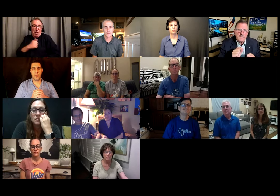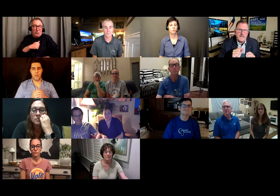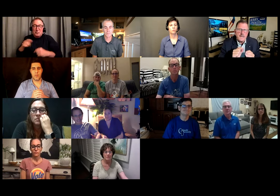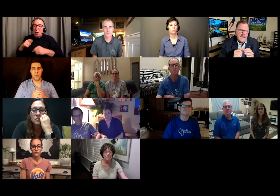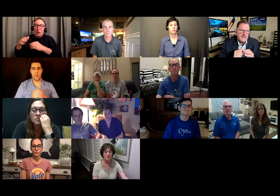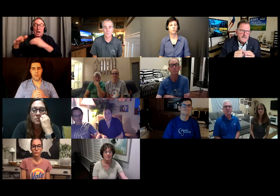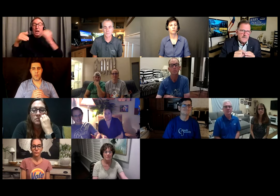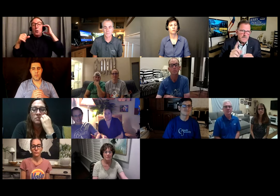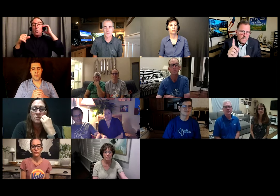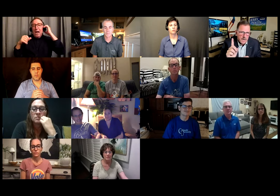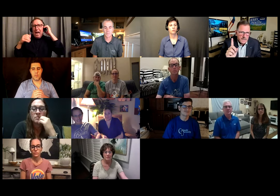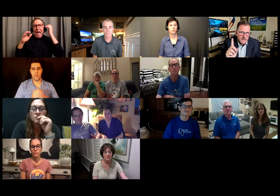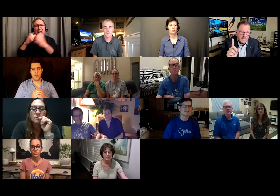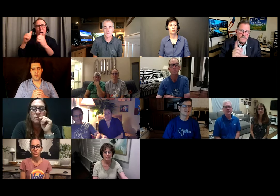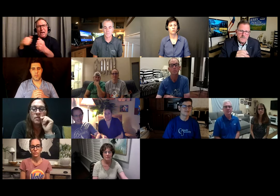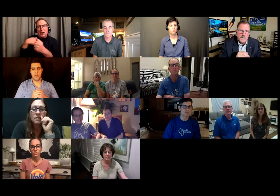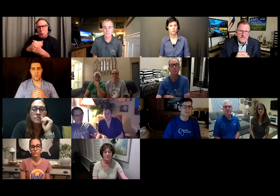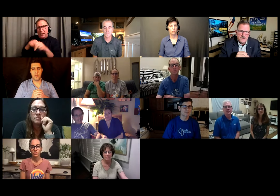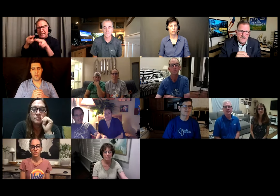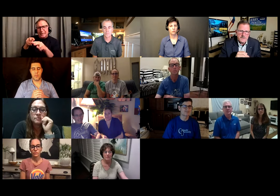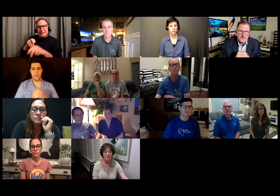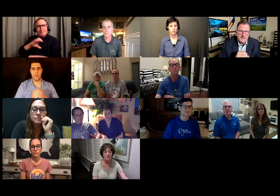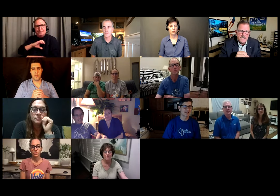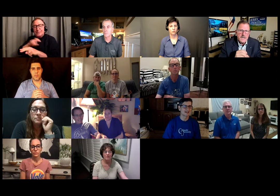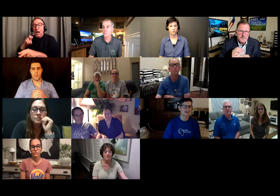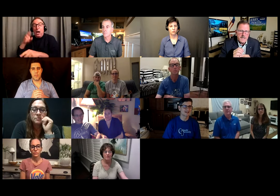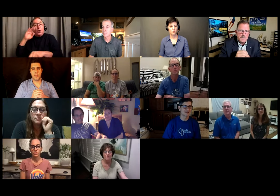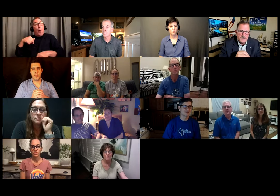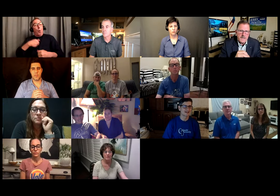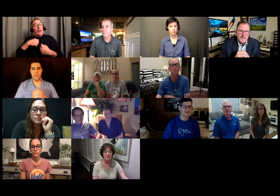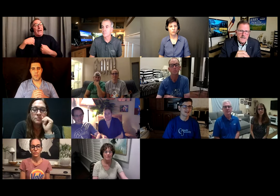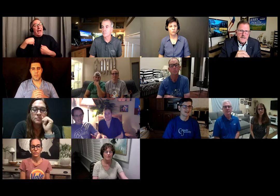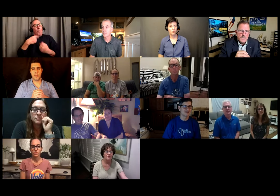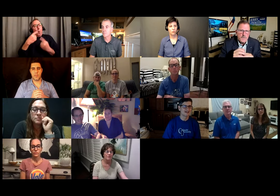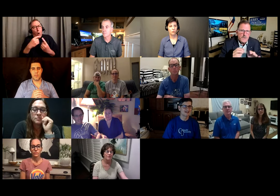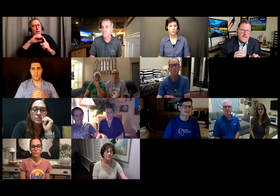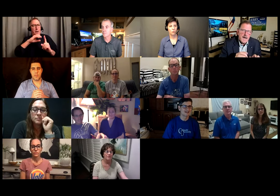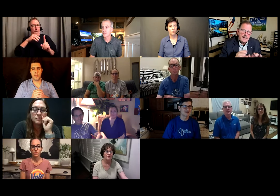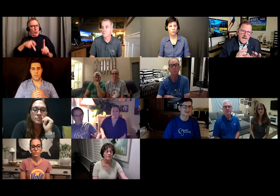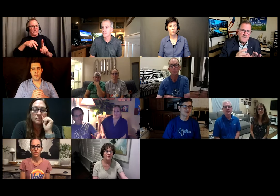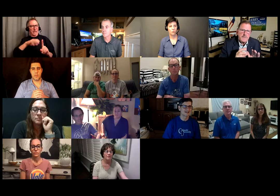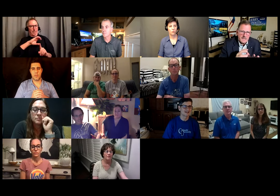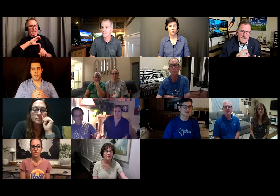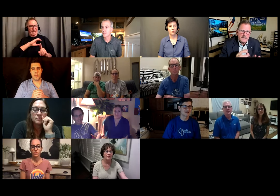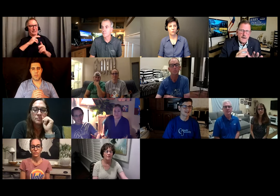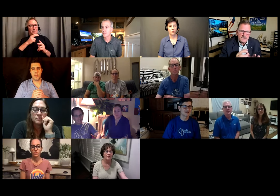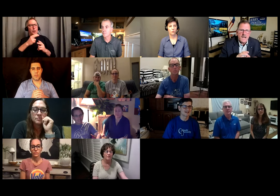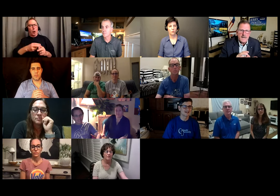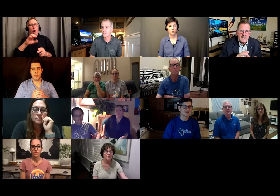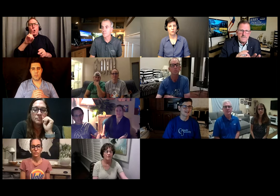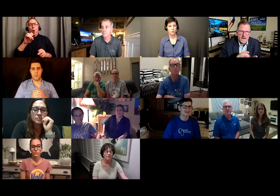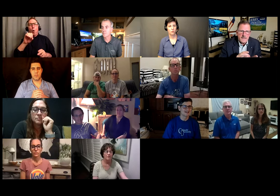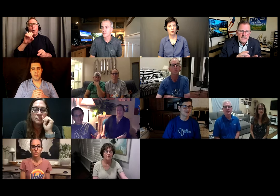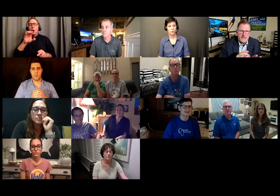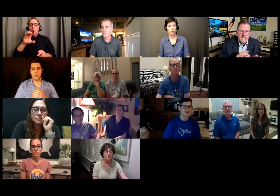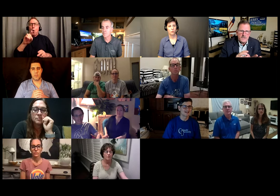Force something like that. We have one code enforcement officer in Pleasanton. He's plenty busy. We would not have police out citing